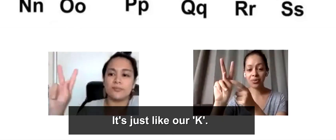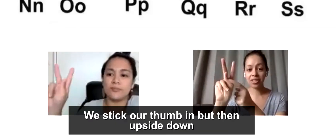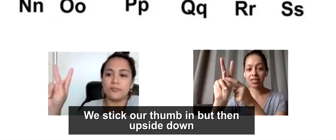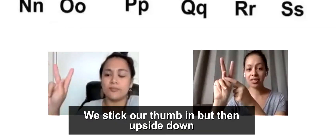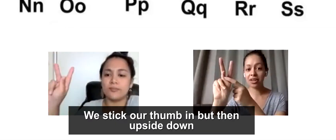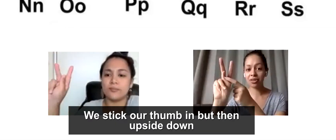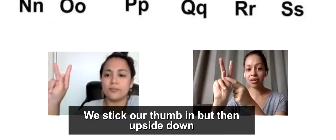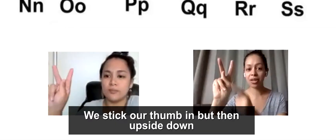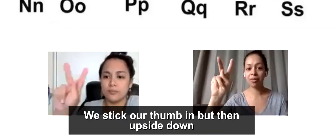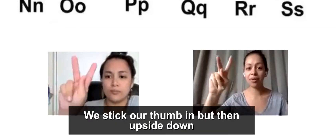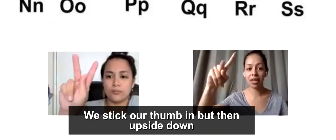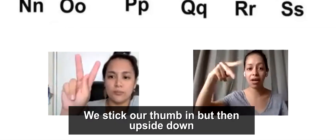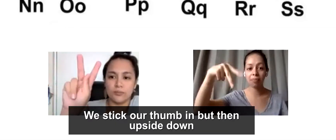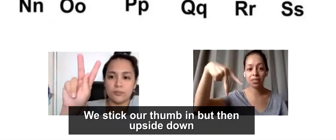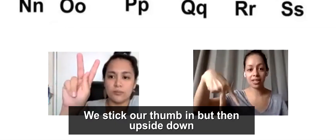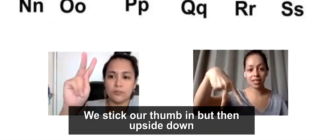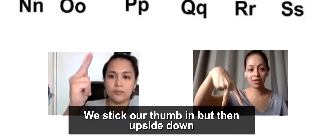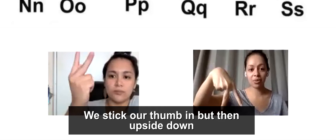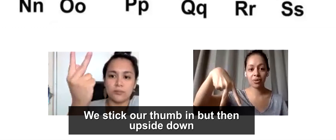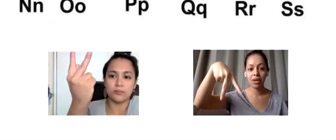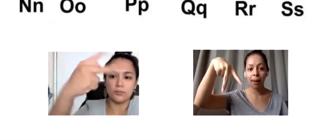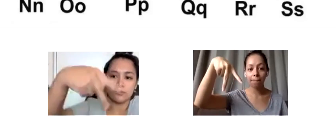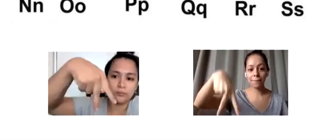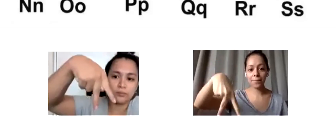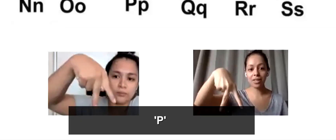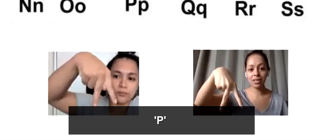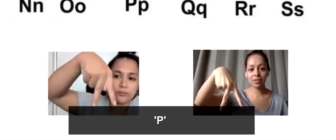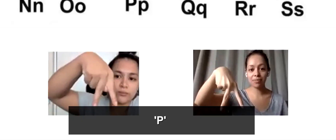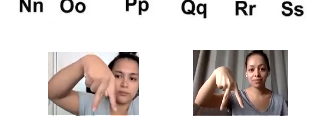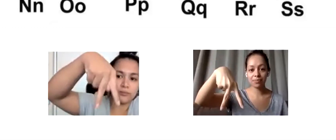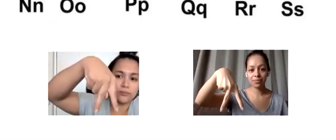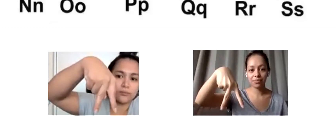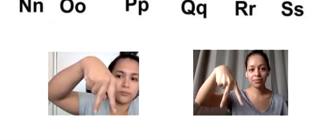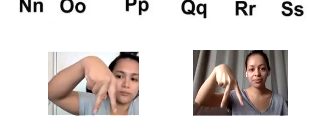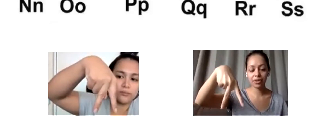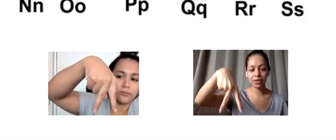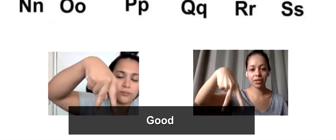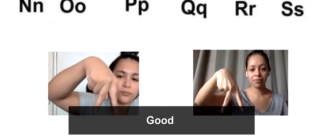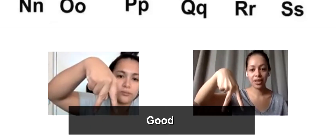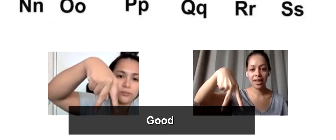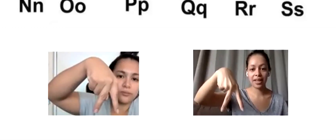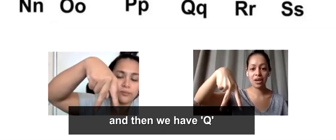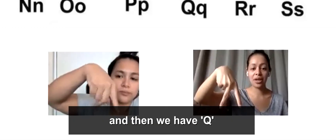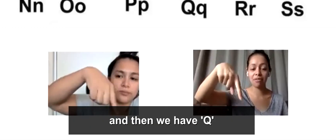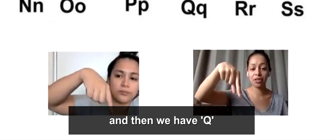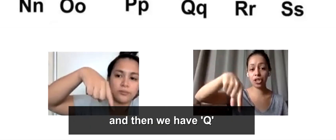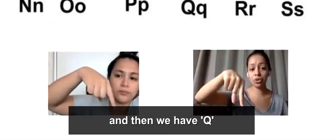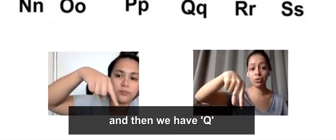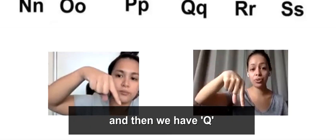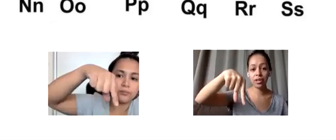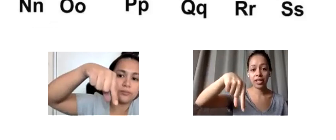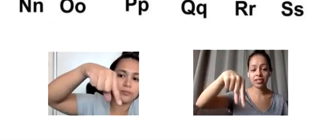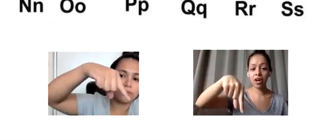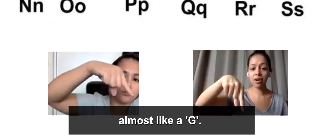K. We stick our thumb in, but then upside down, P. Good. And then we have